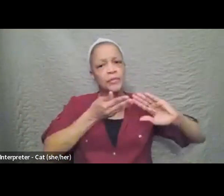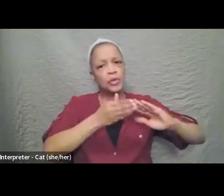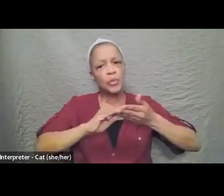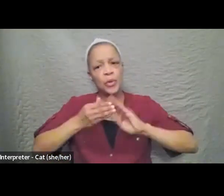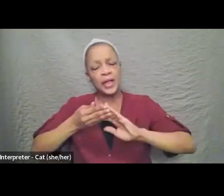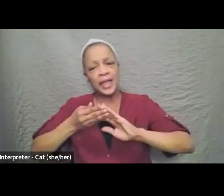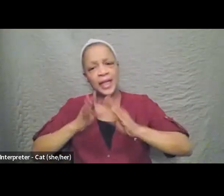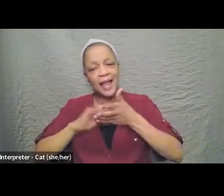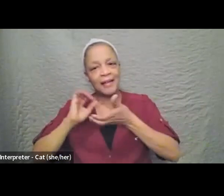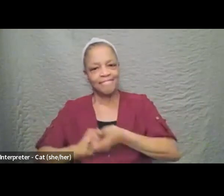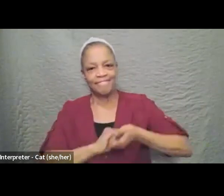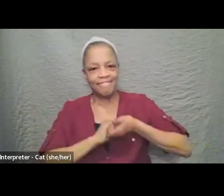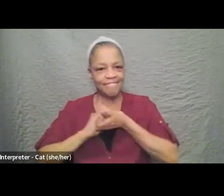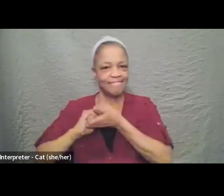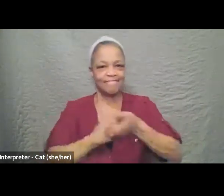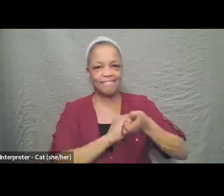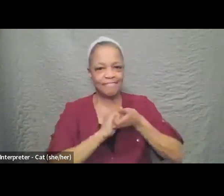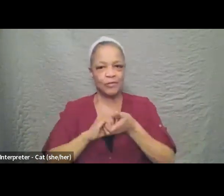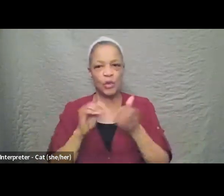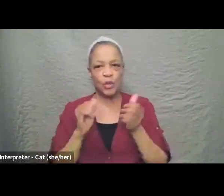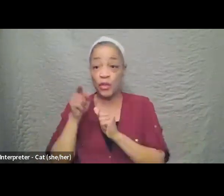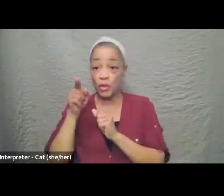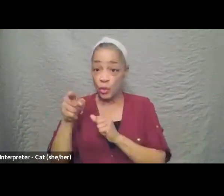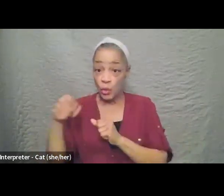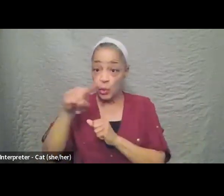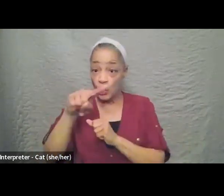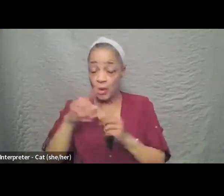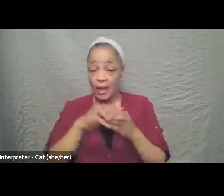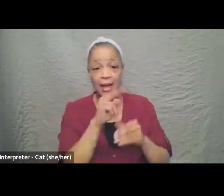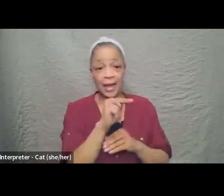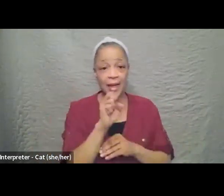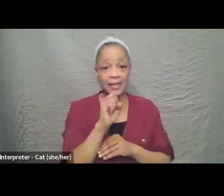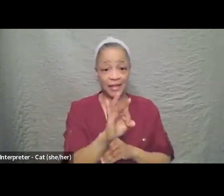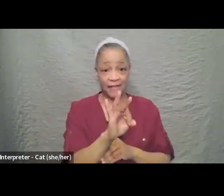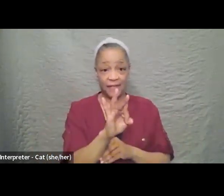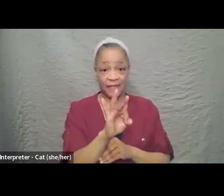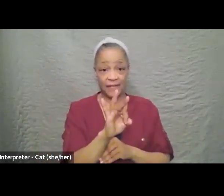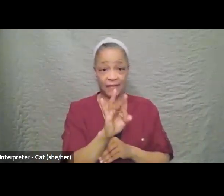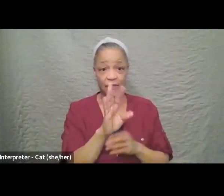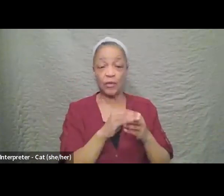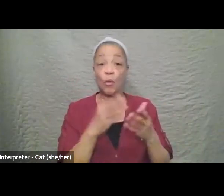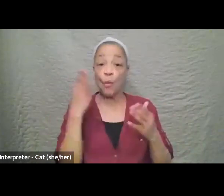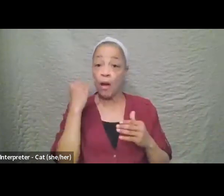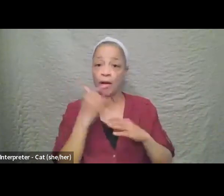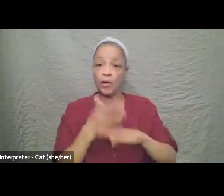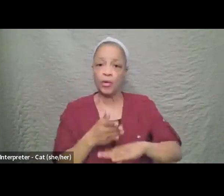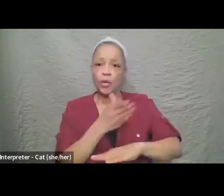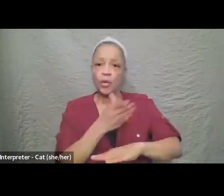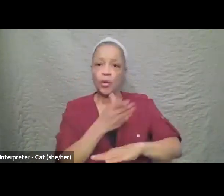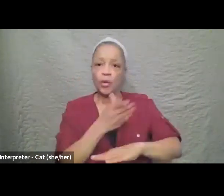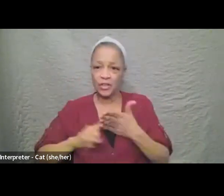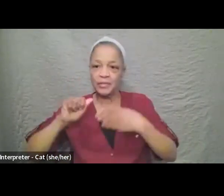and solidarity alongside you and NSF to improve research and